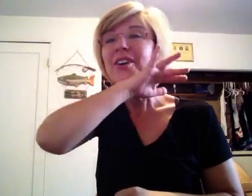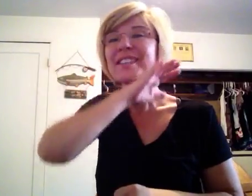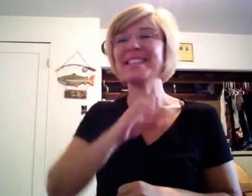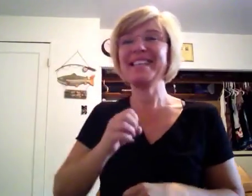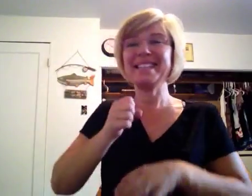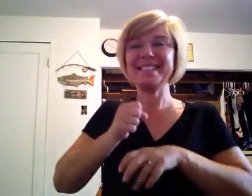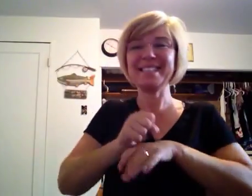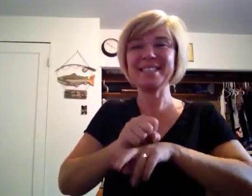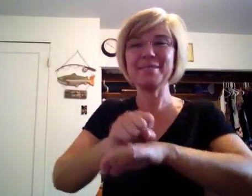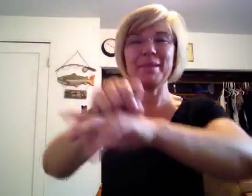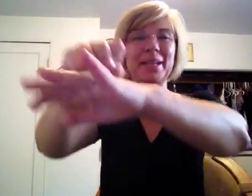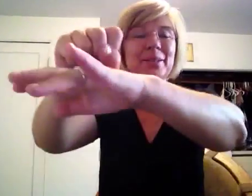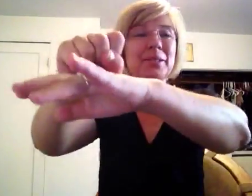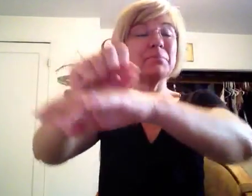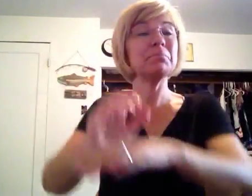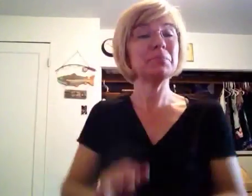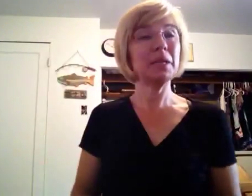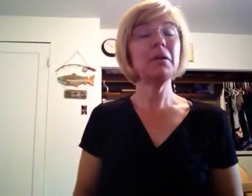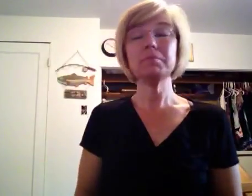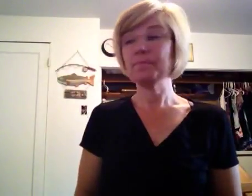Another consumer in the food chain is an